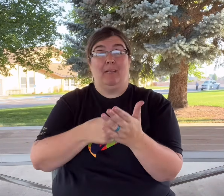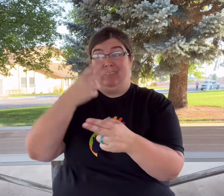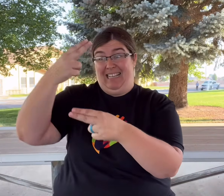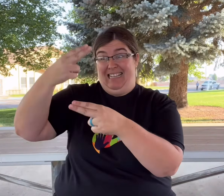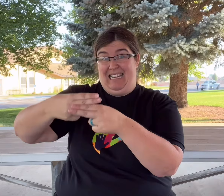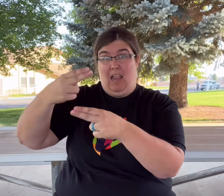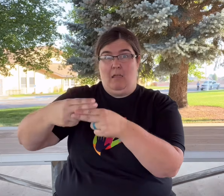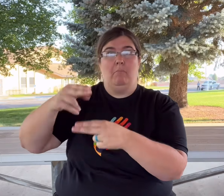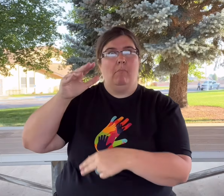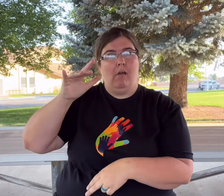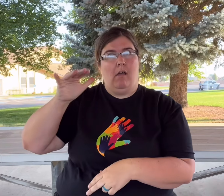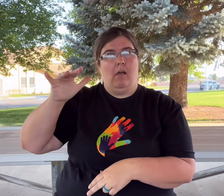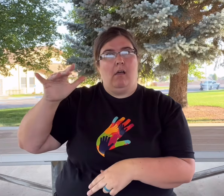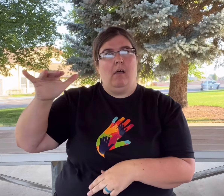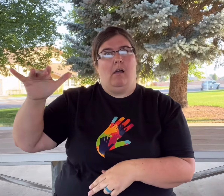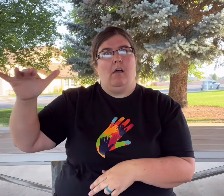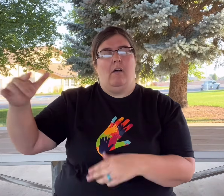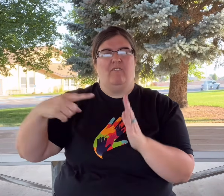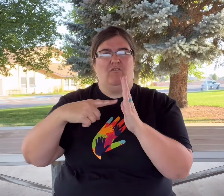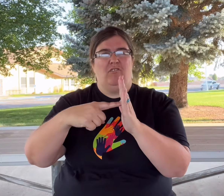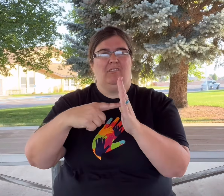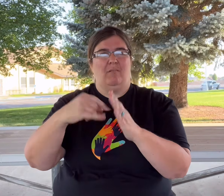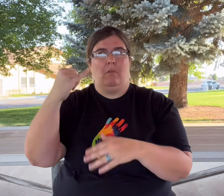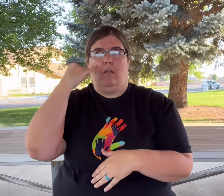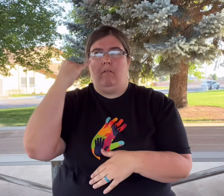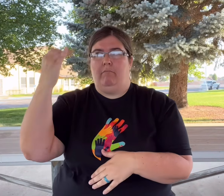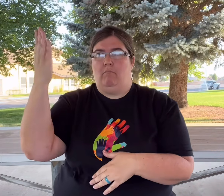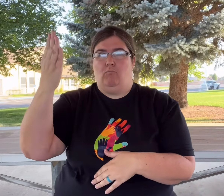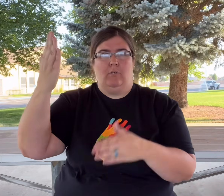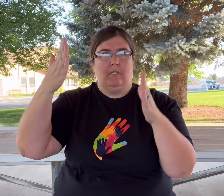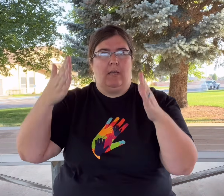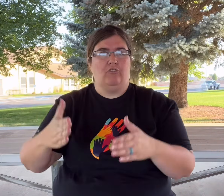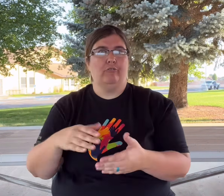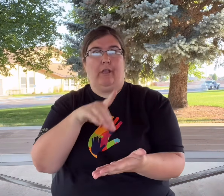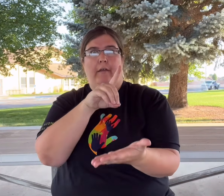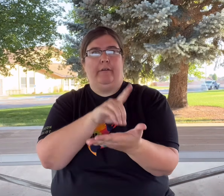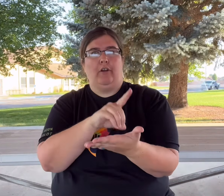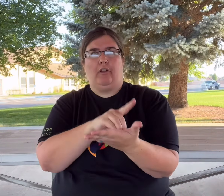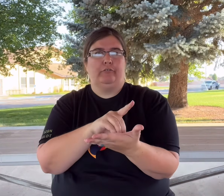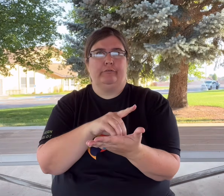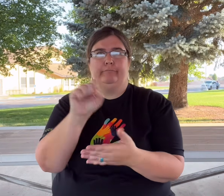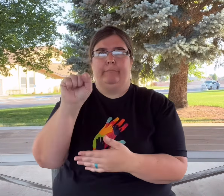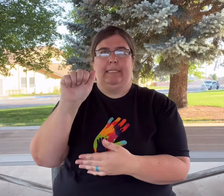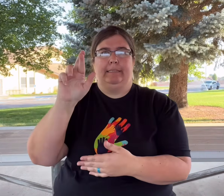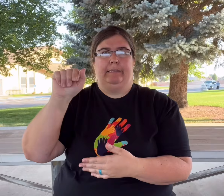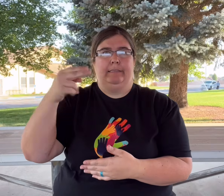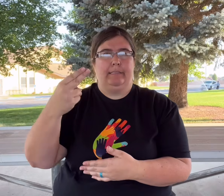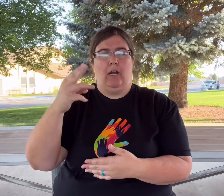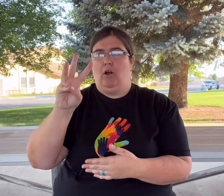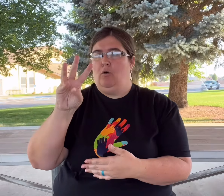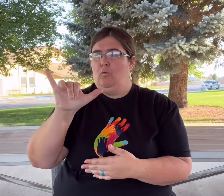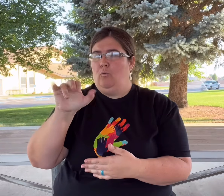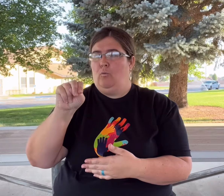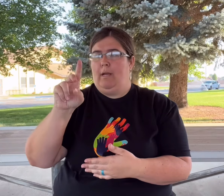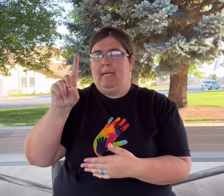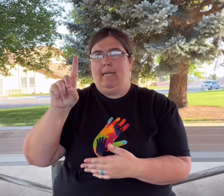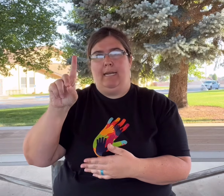Sometimes names can be super long, for example. So if you're interpreting a lecture about Dr. Sarah Wyndham, for